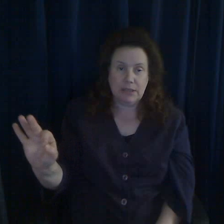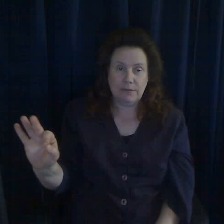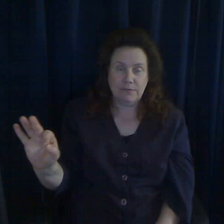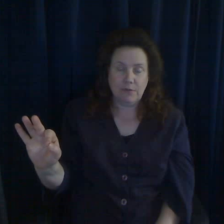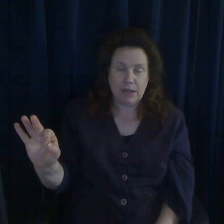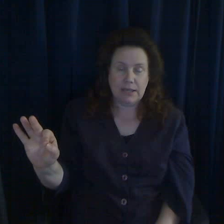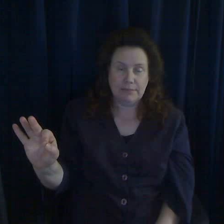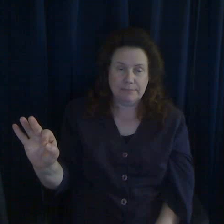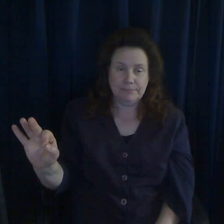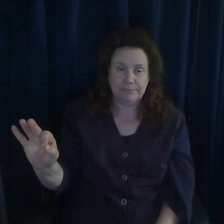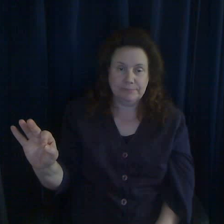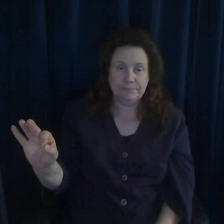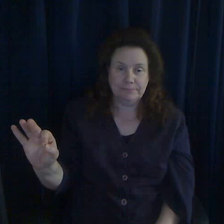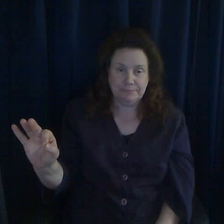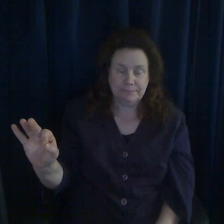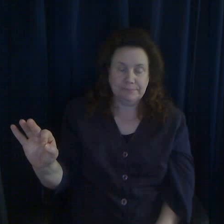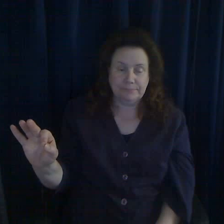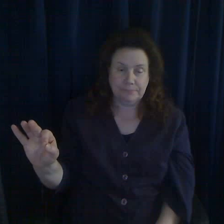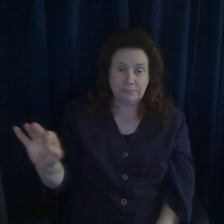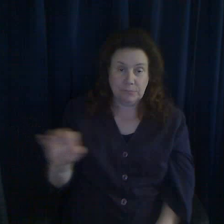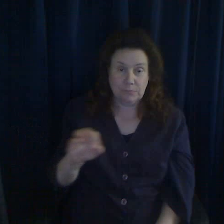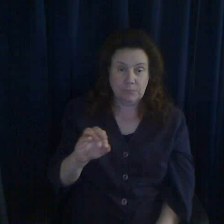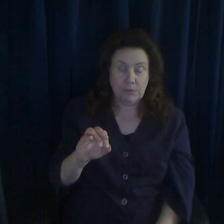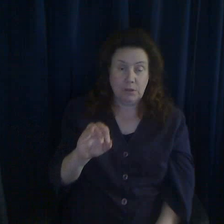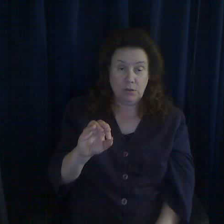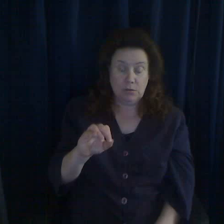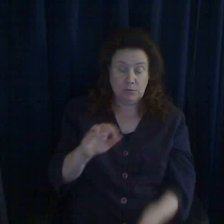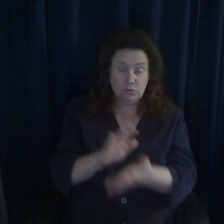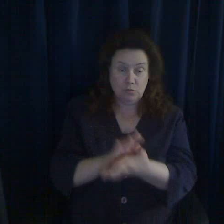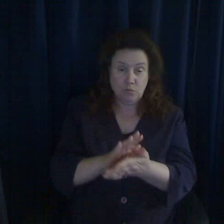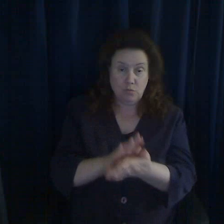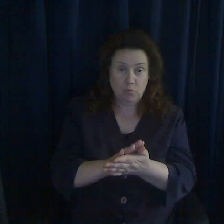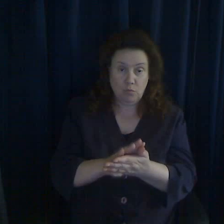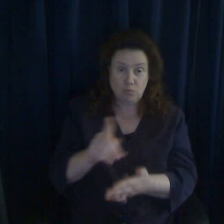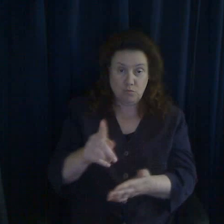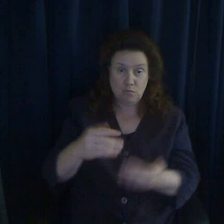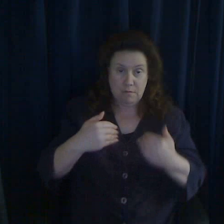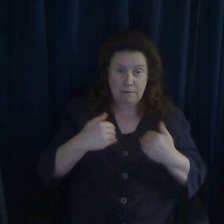Thursday, Friday.